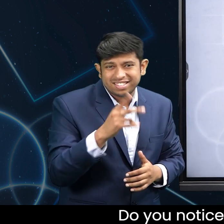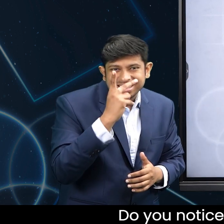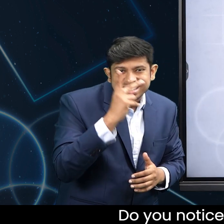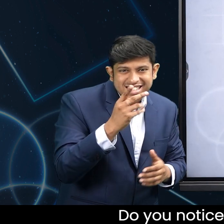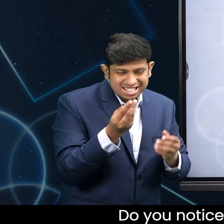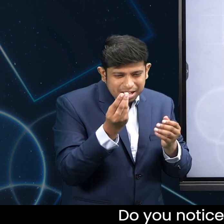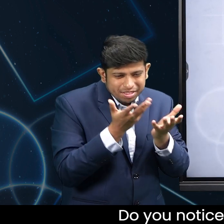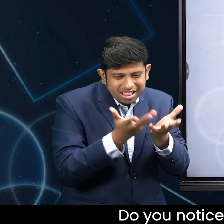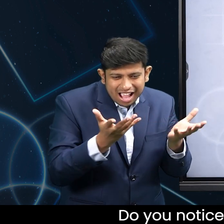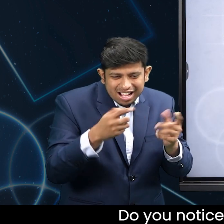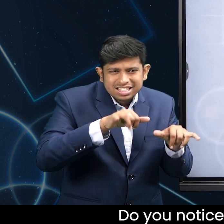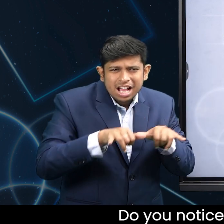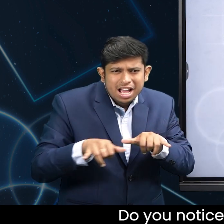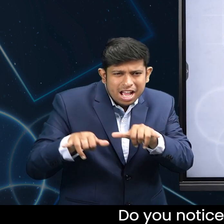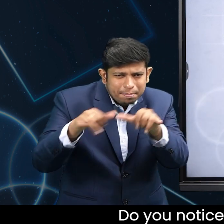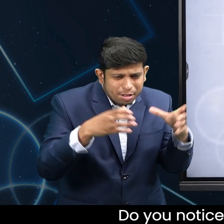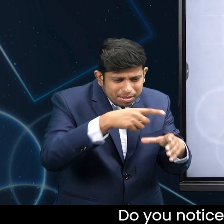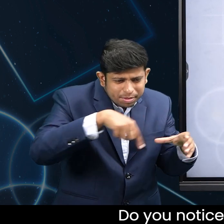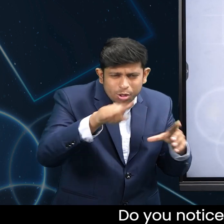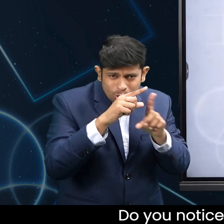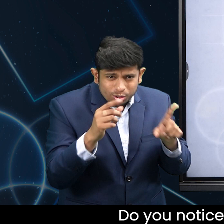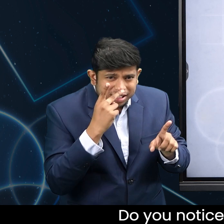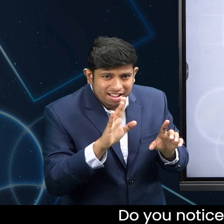Do you notice something common among them?